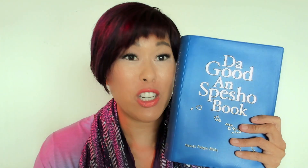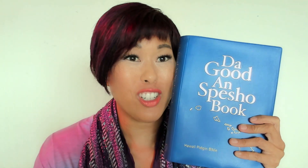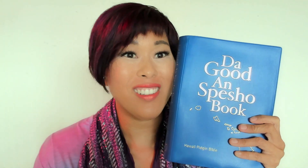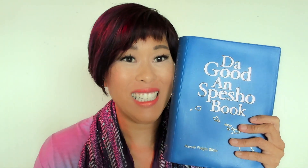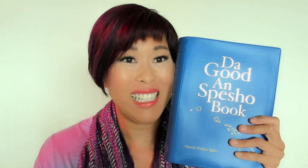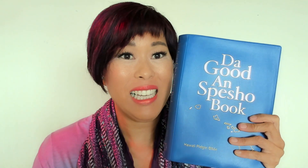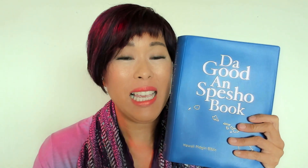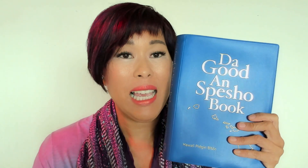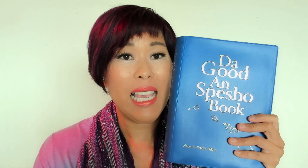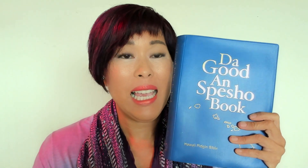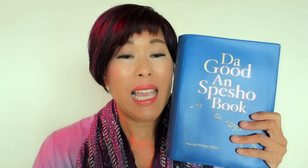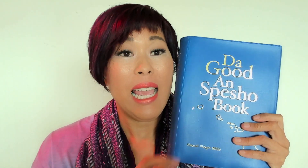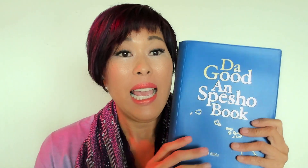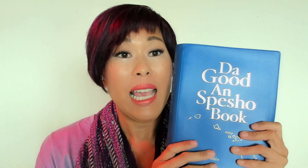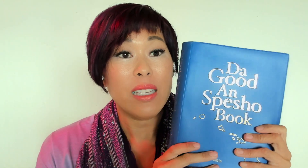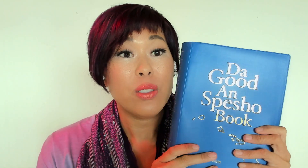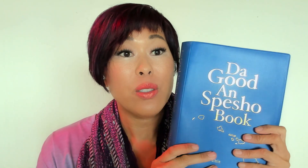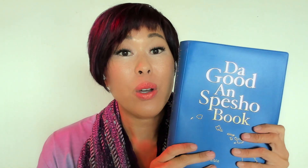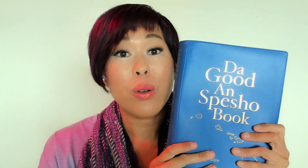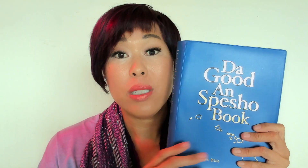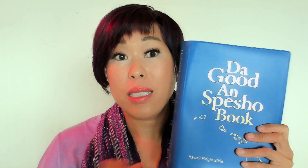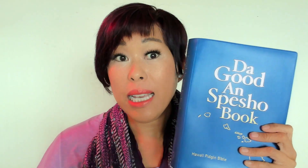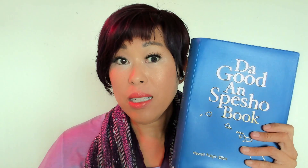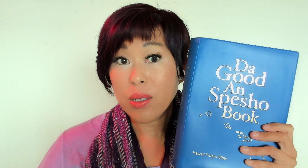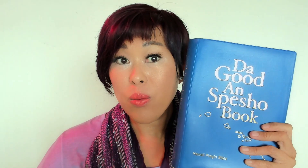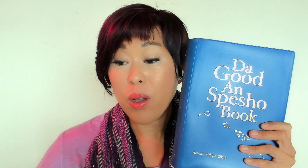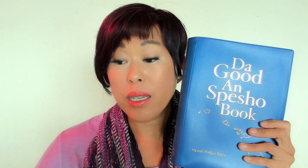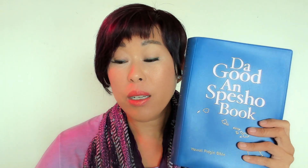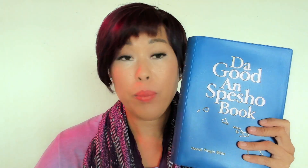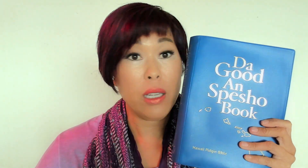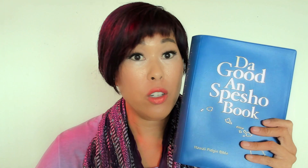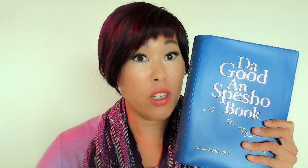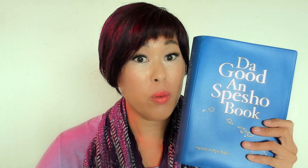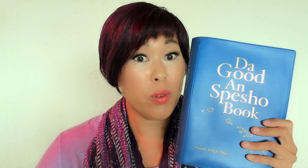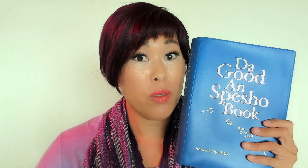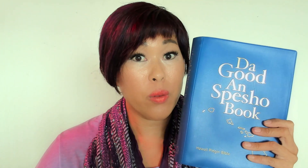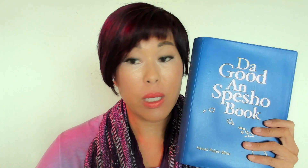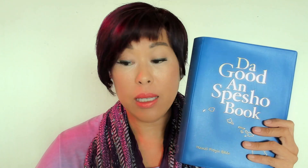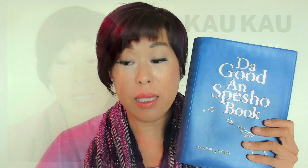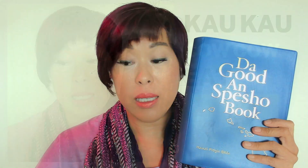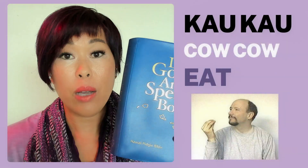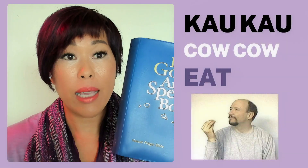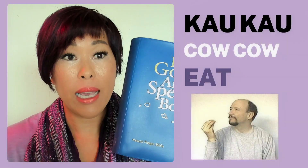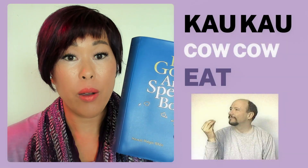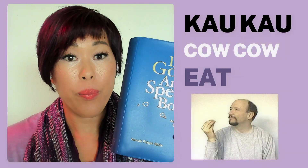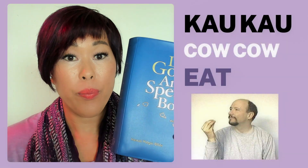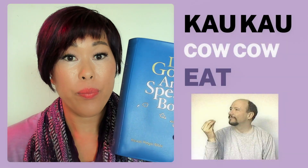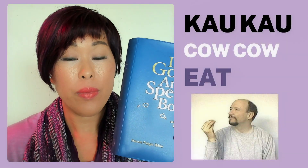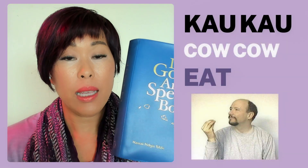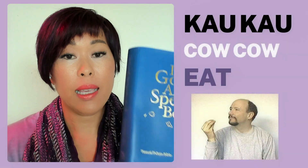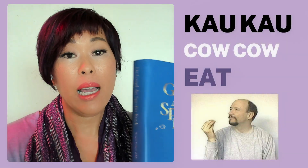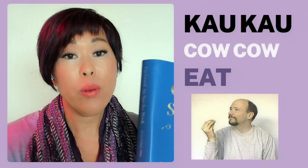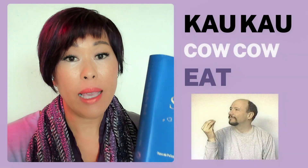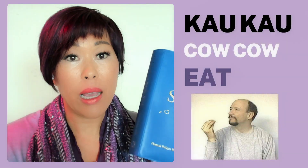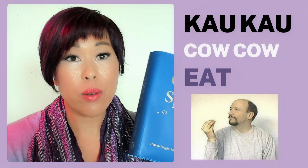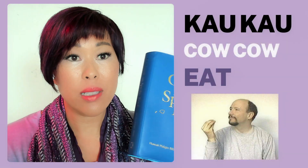special. And so today's Hawaiian pidgin word of the week is cow cow. And cow cow, say that